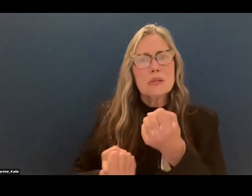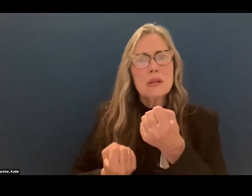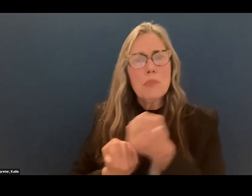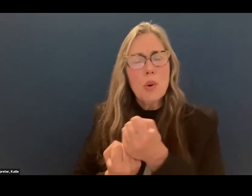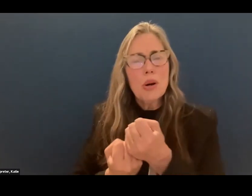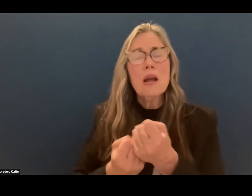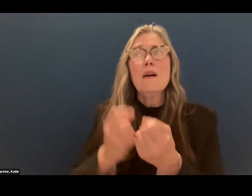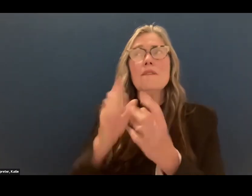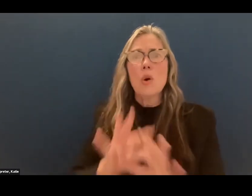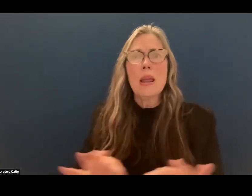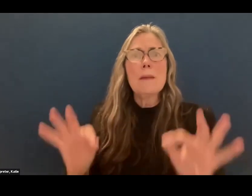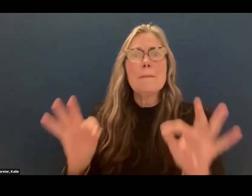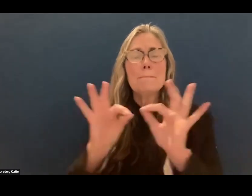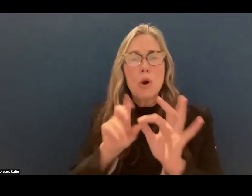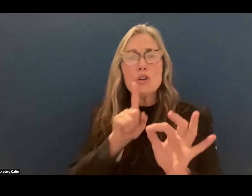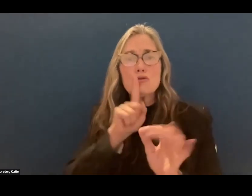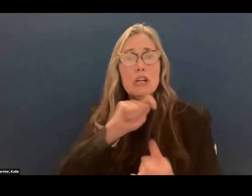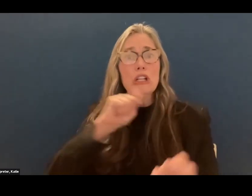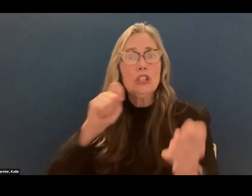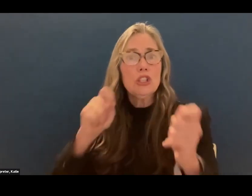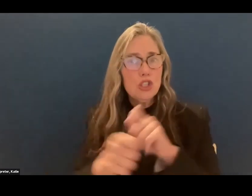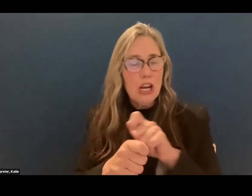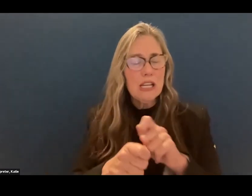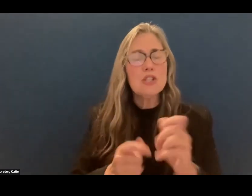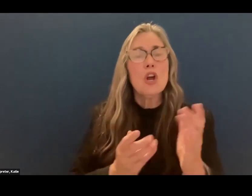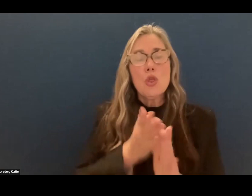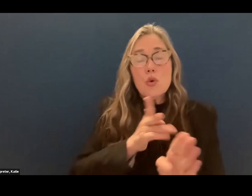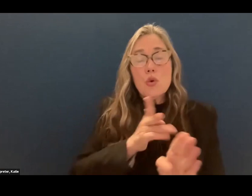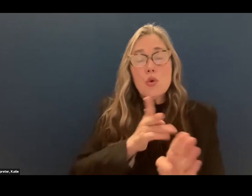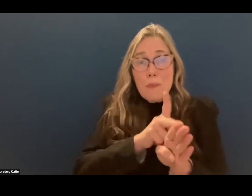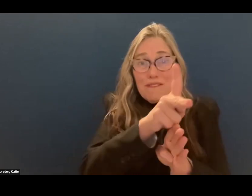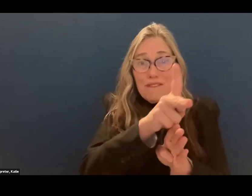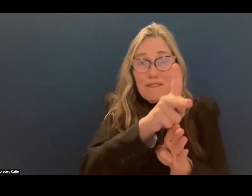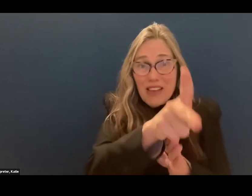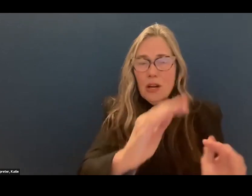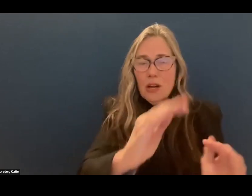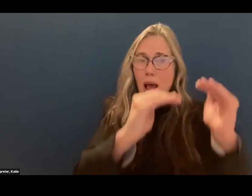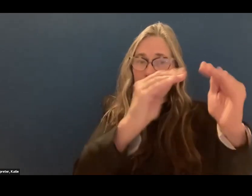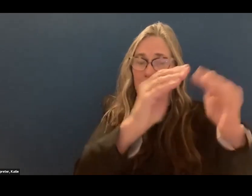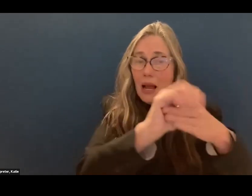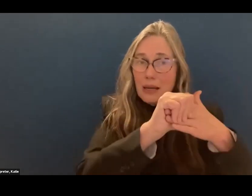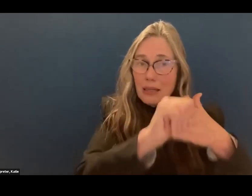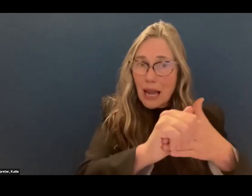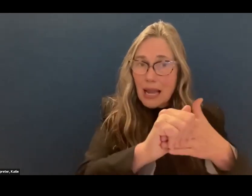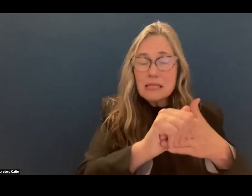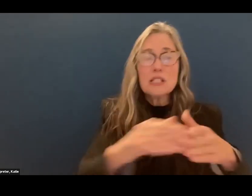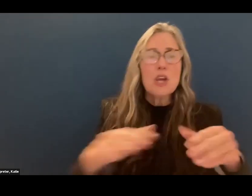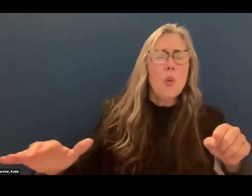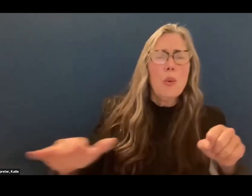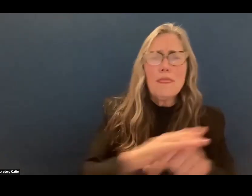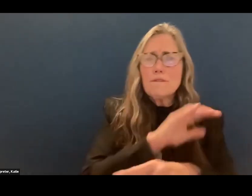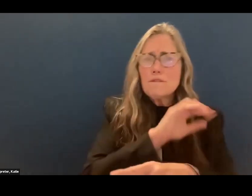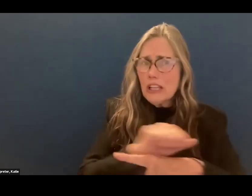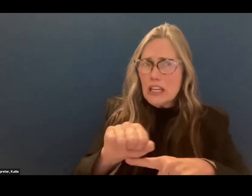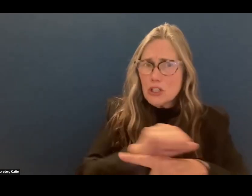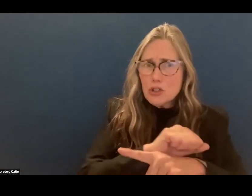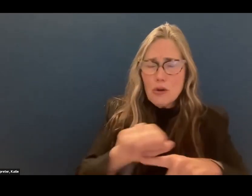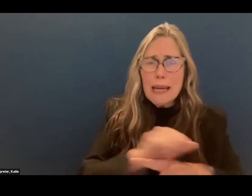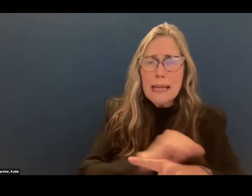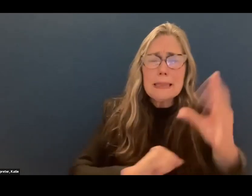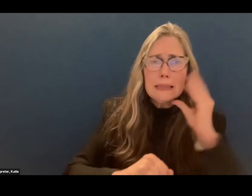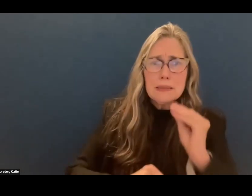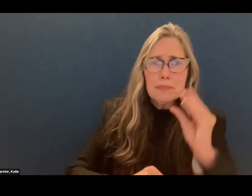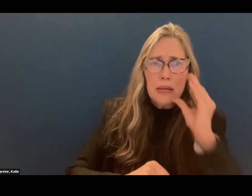meaningful change through well-trained, professional adult guidance behind their efforts. Thank you. 30